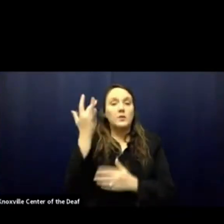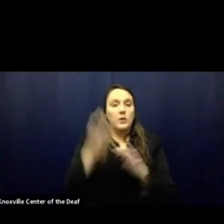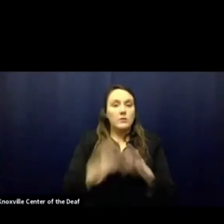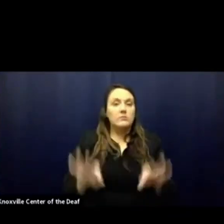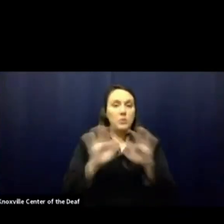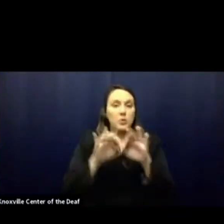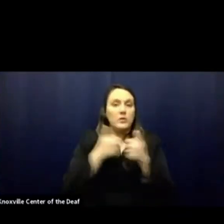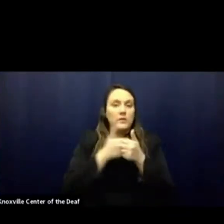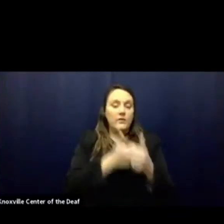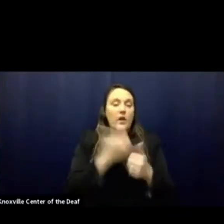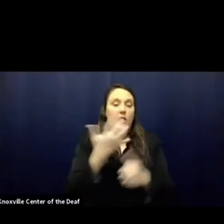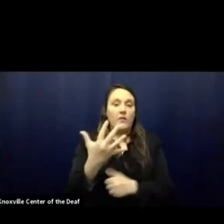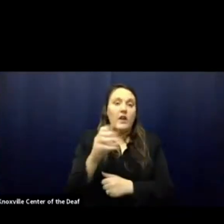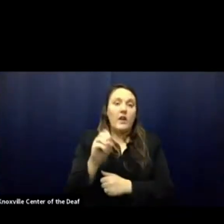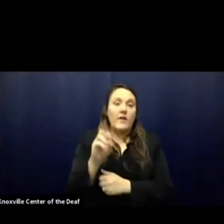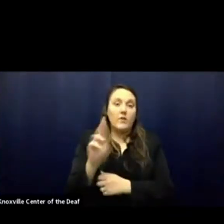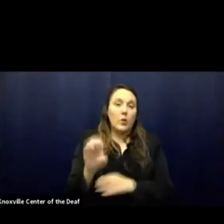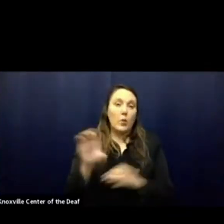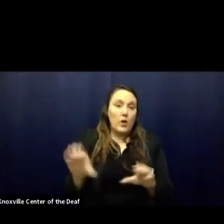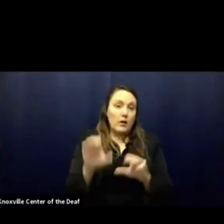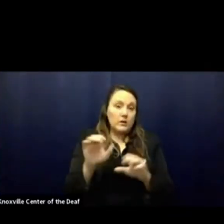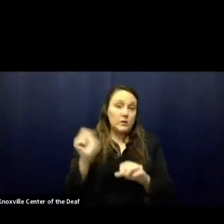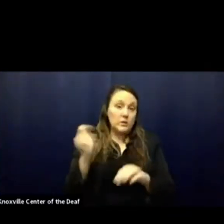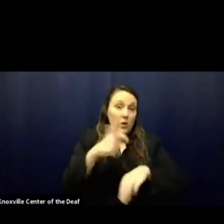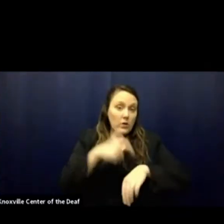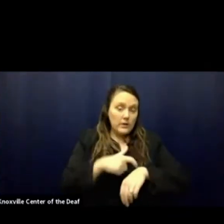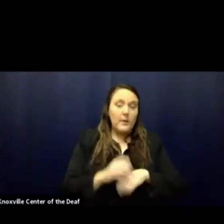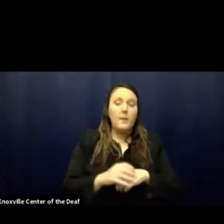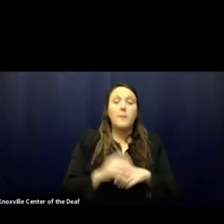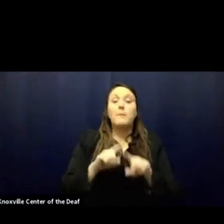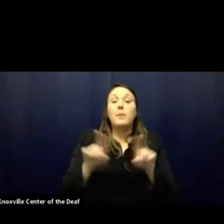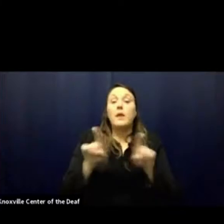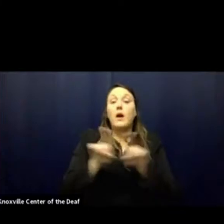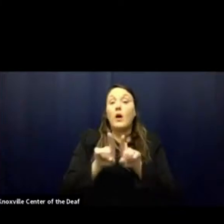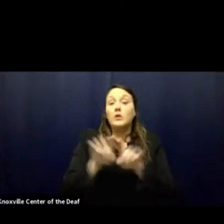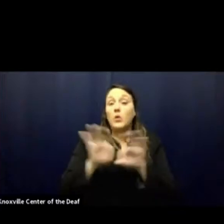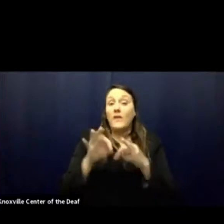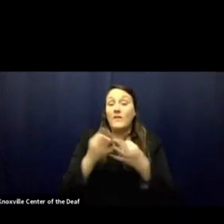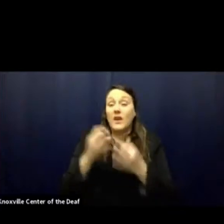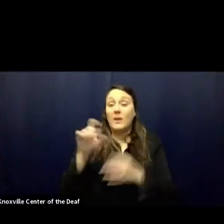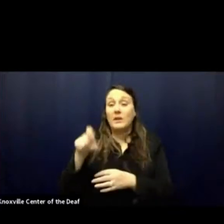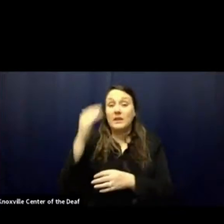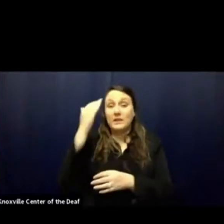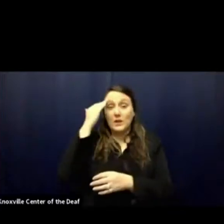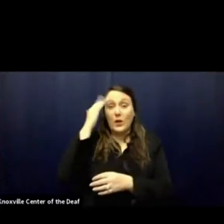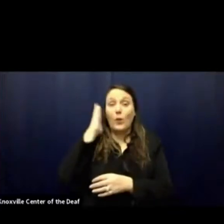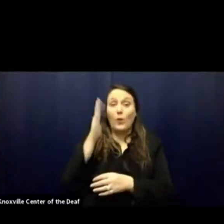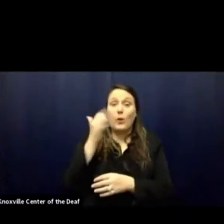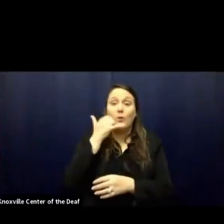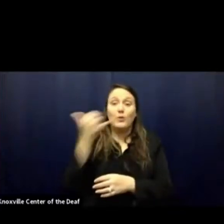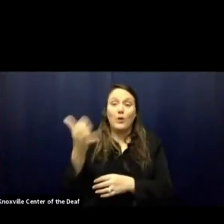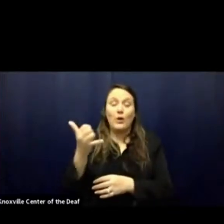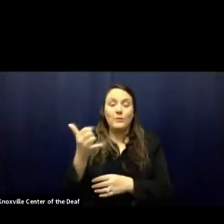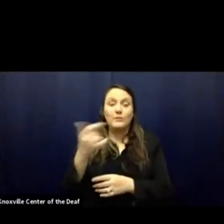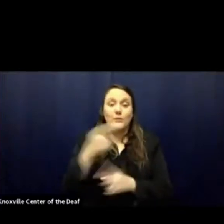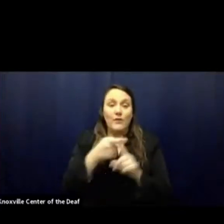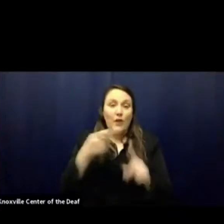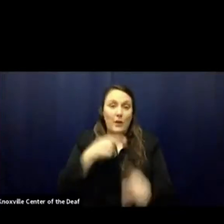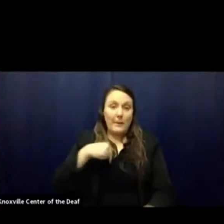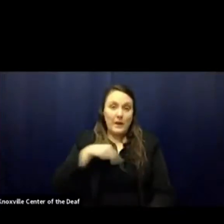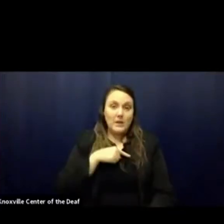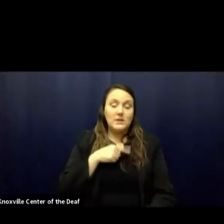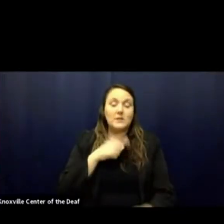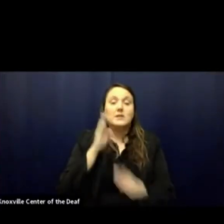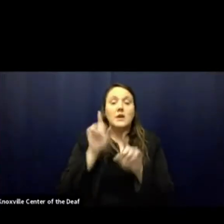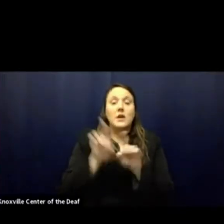5 core actions all the time. But the other thing for the family to know is they're going to be called by us. And they might also get some calls